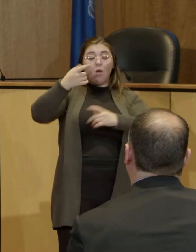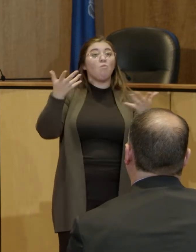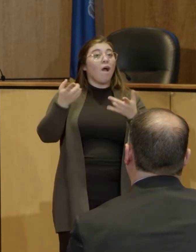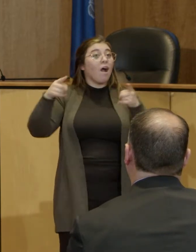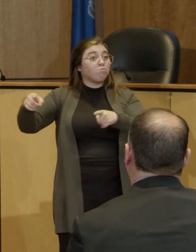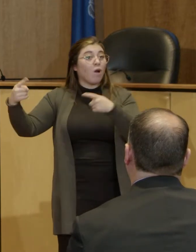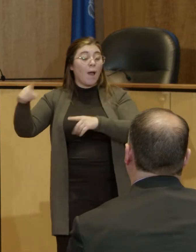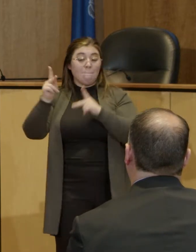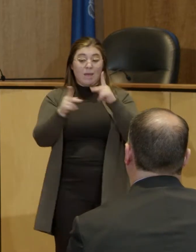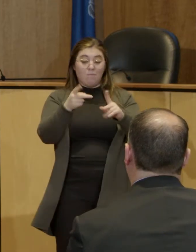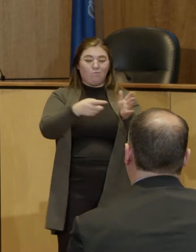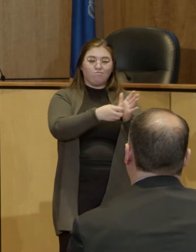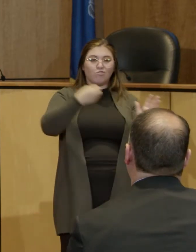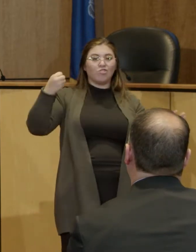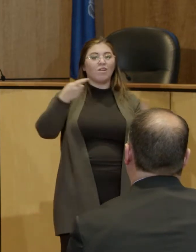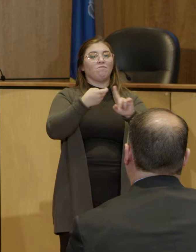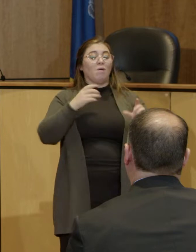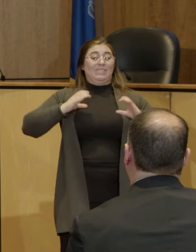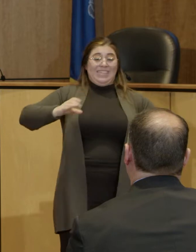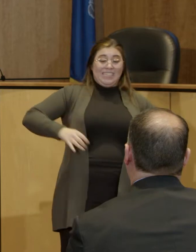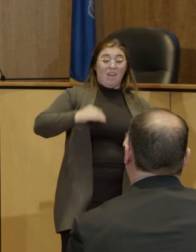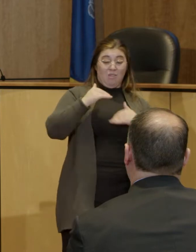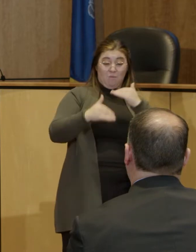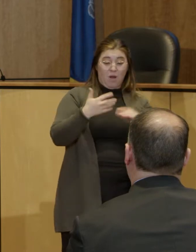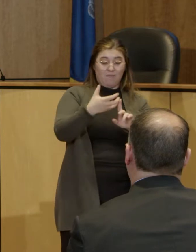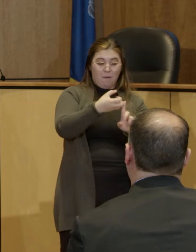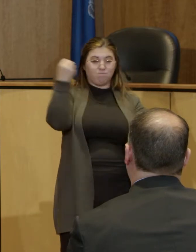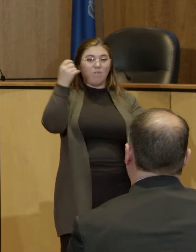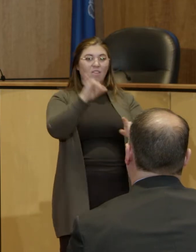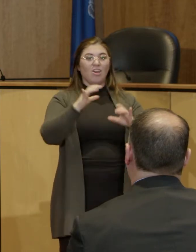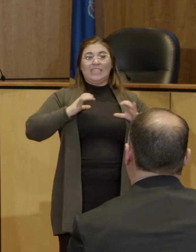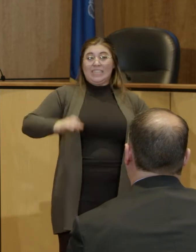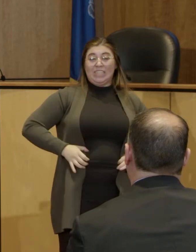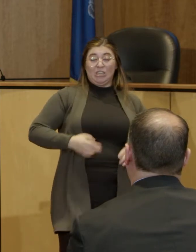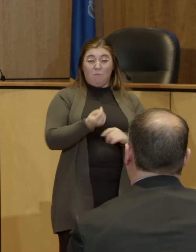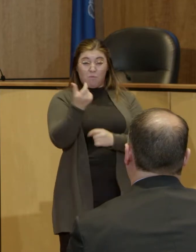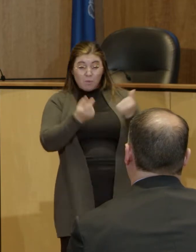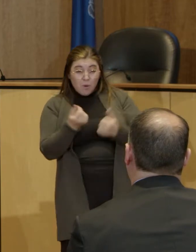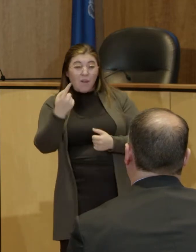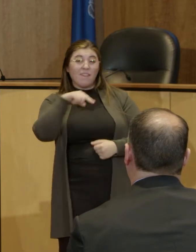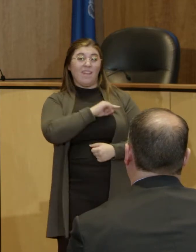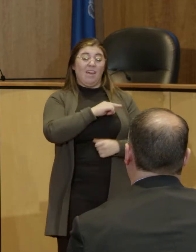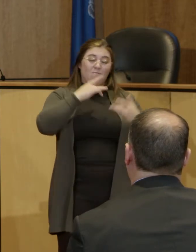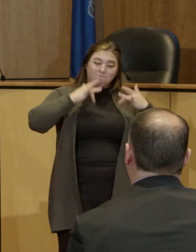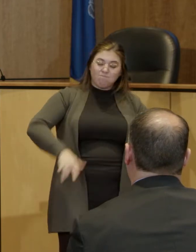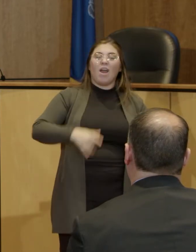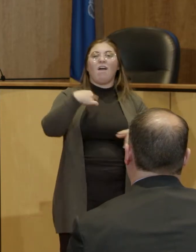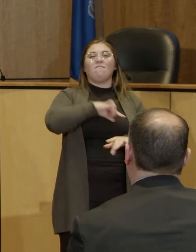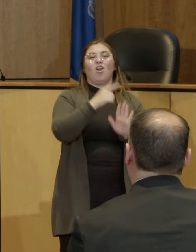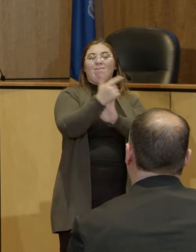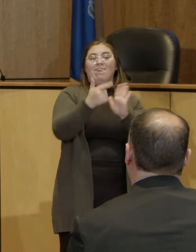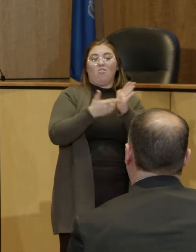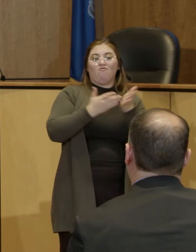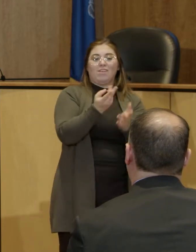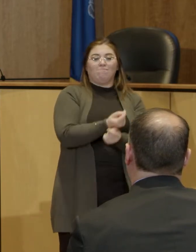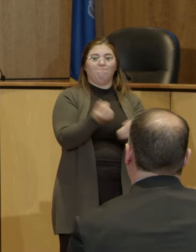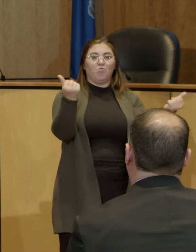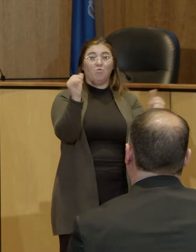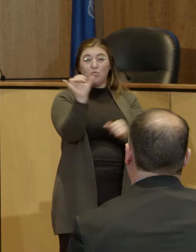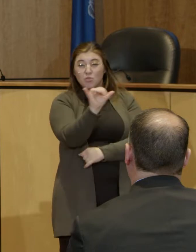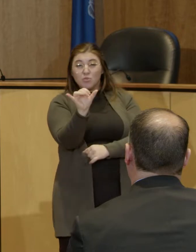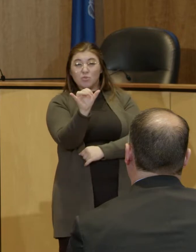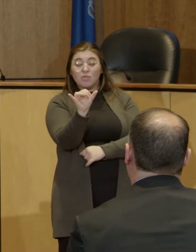folks were stripped of citizenship, and in the process of being stripped of citizenship, they were stripped of their legal rights.